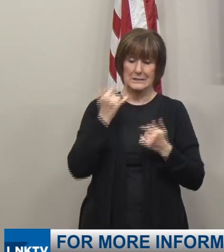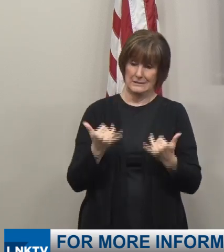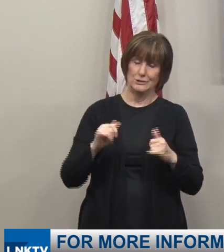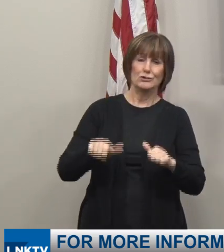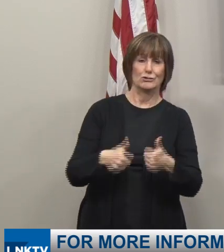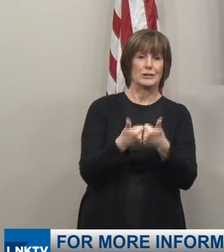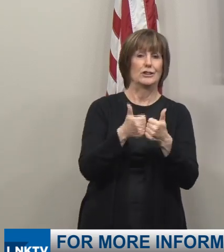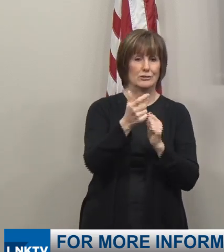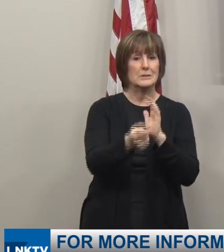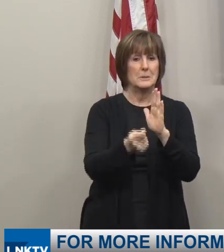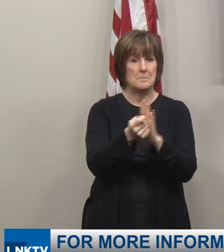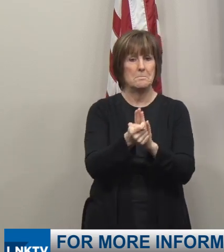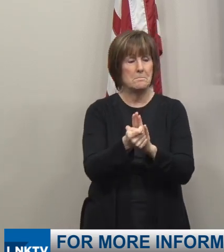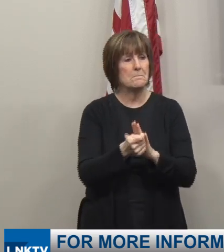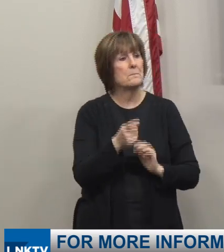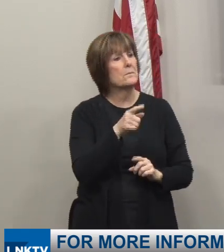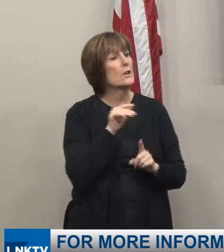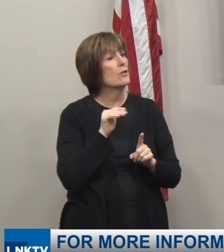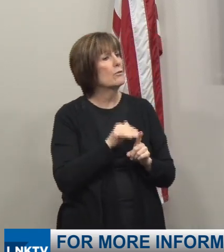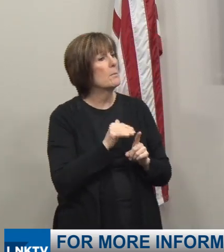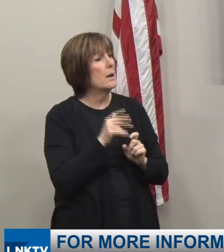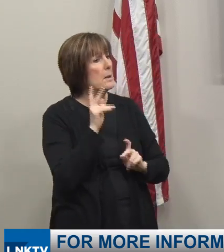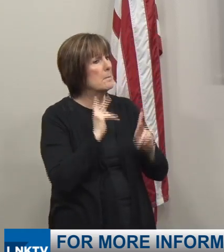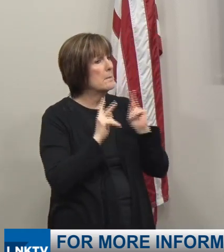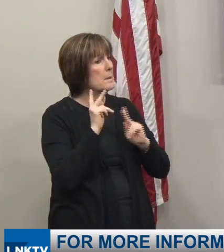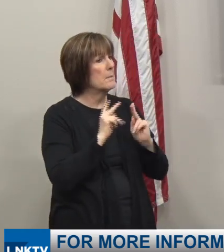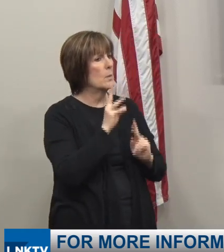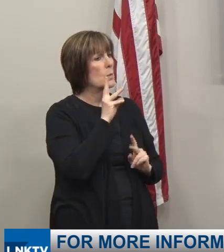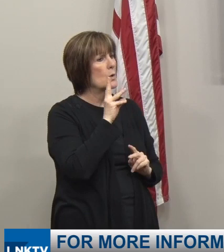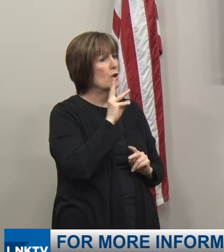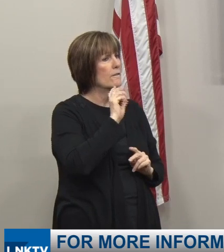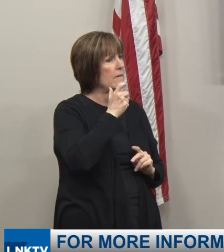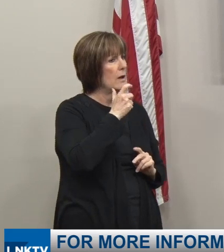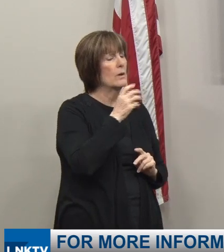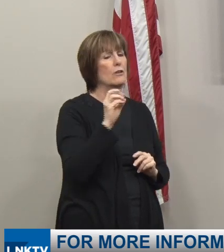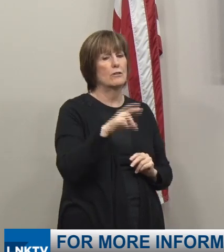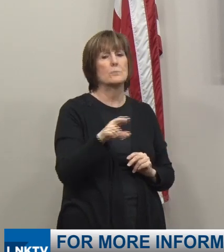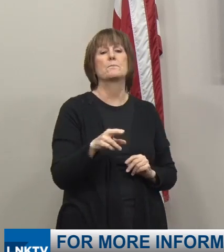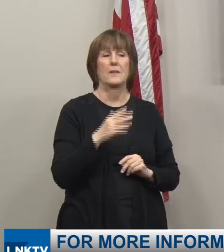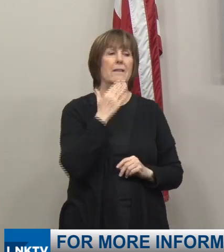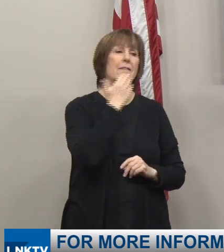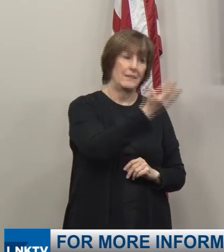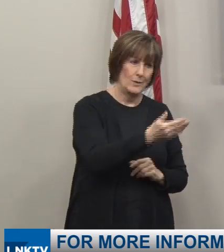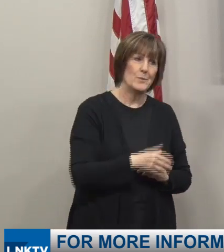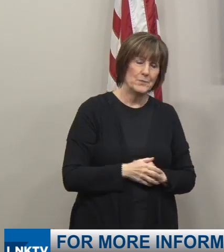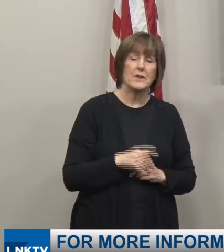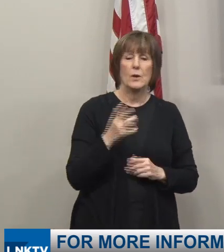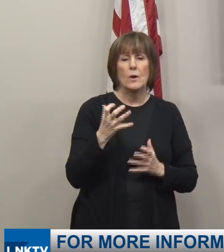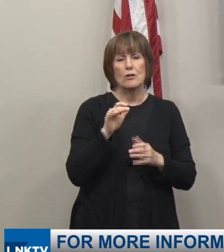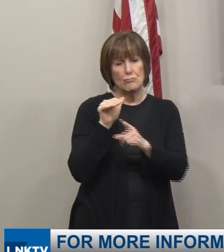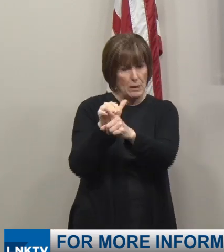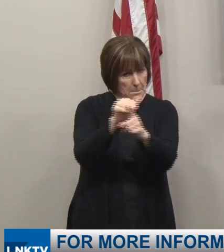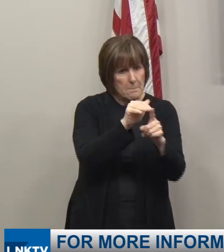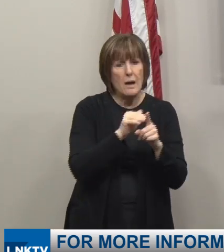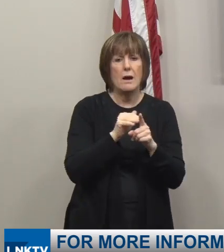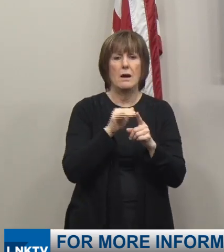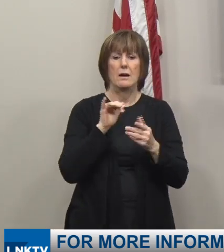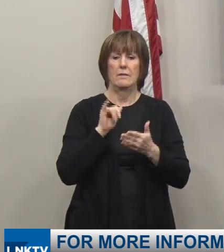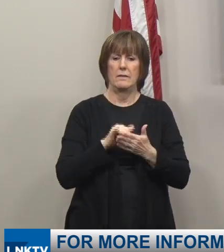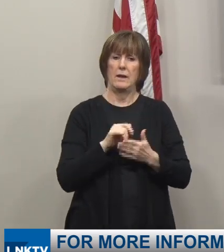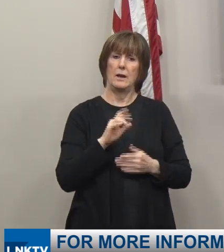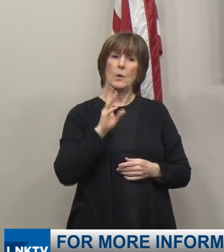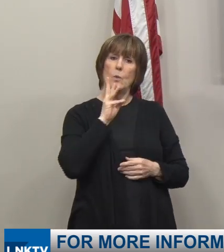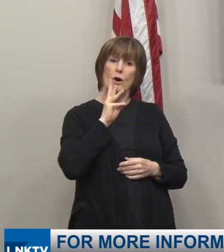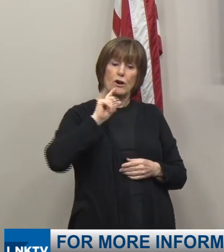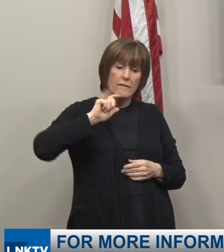challenge. Mayor, can you remind people here that the water fountains and the restrooms are closed? And thank you. We do want to remind you that